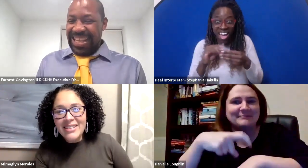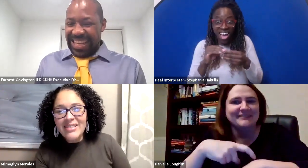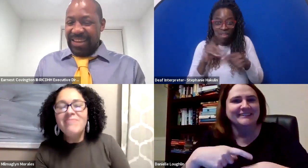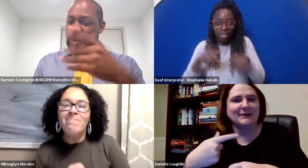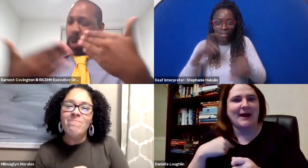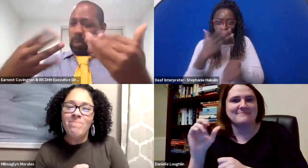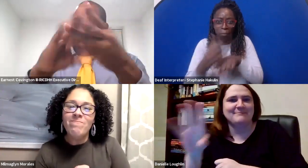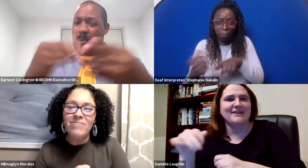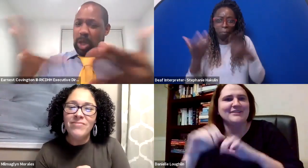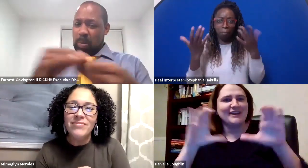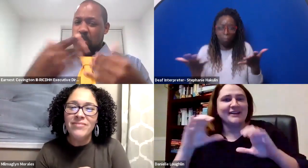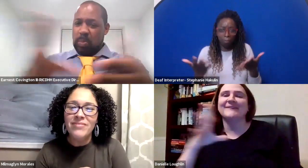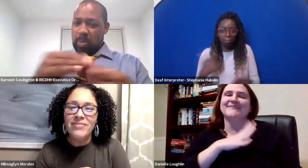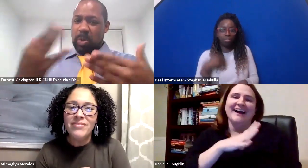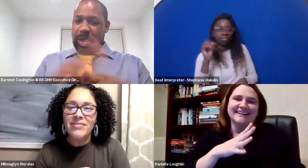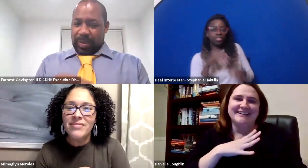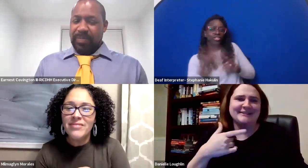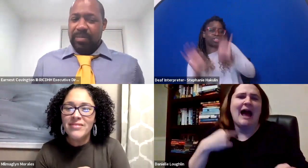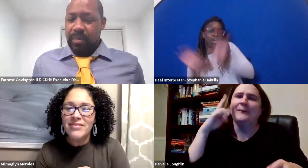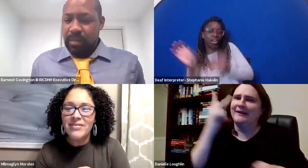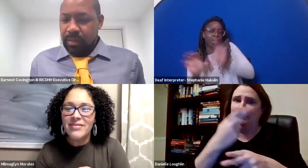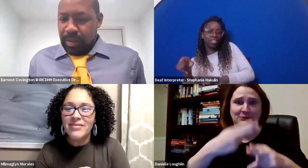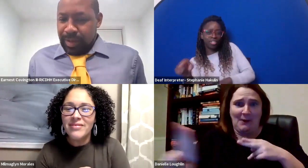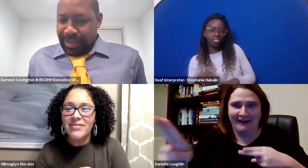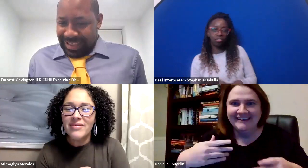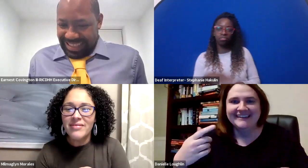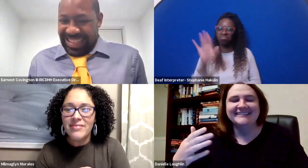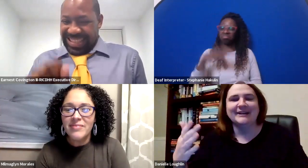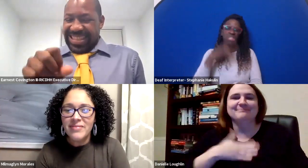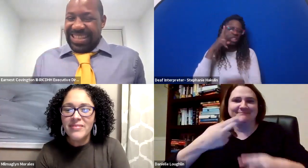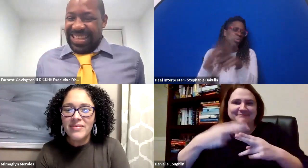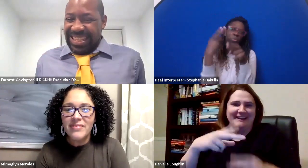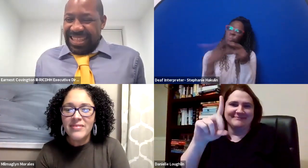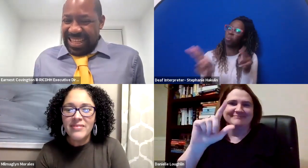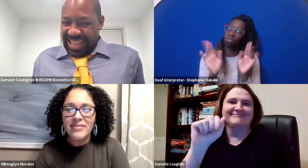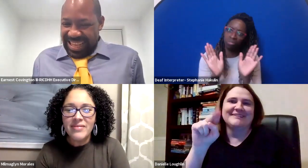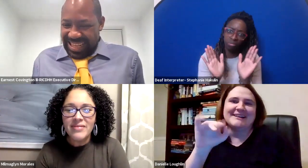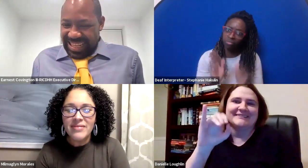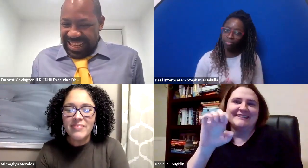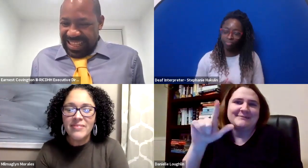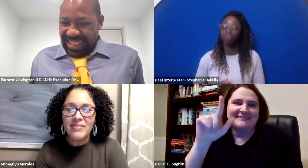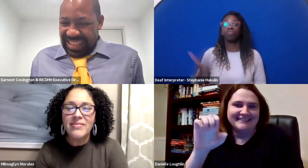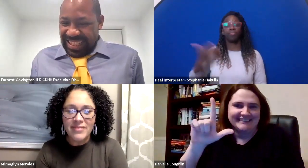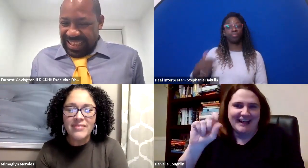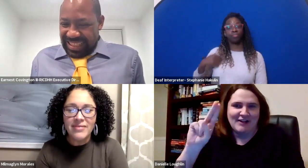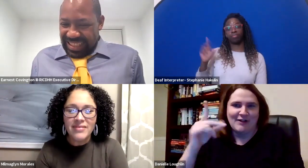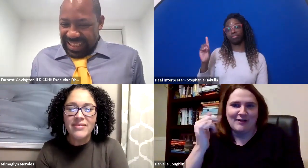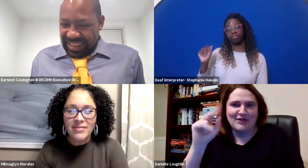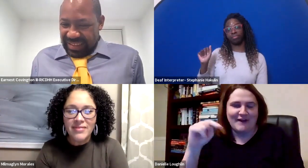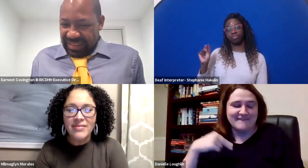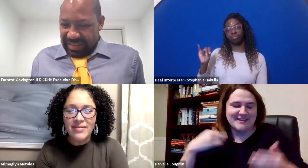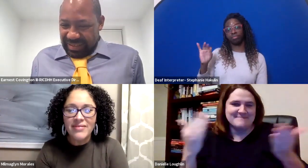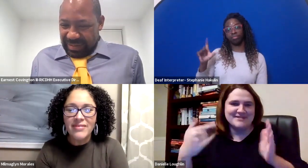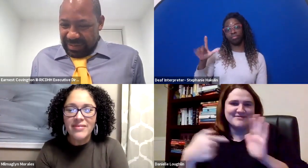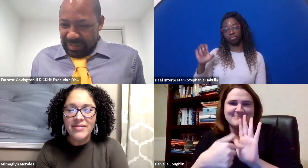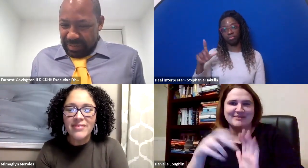to say hi, and we were running out of time, so I actually put something about the Rhode Island Association of the Deaf in the chat, but I'll keep it really short now